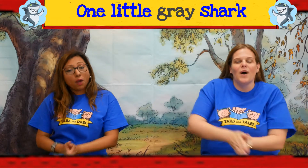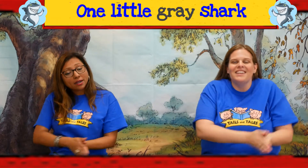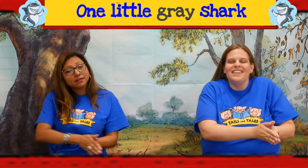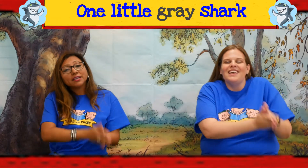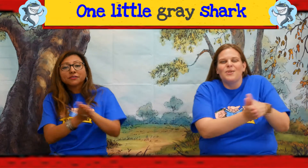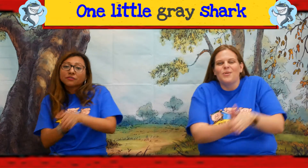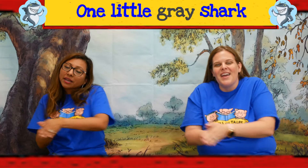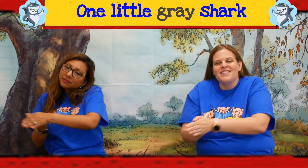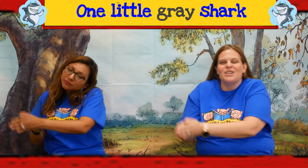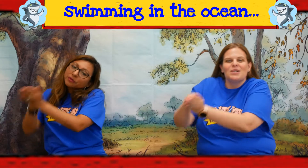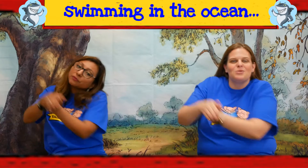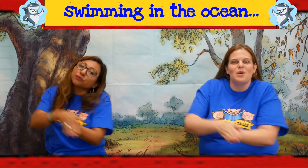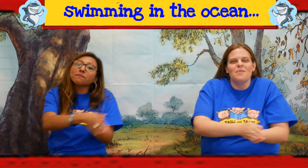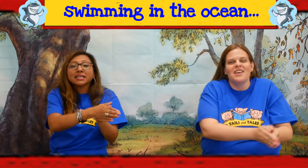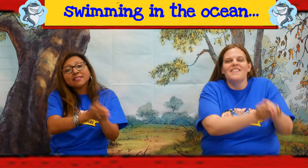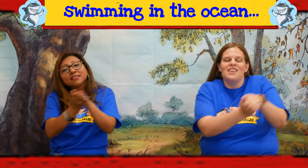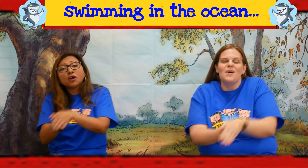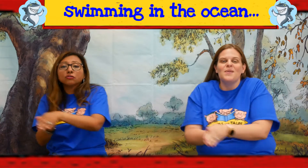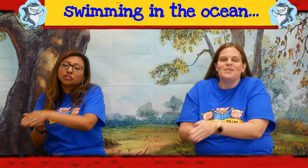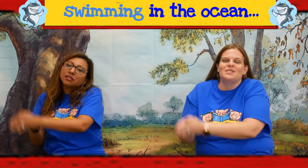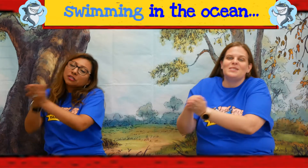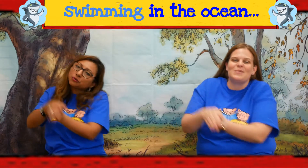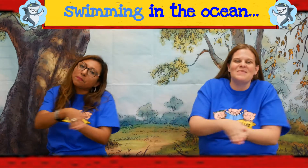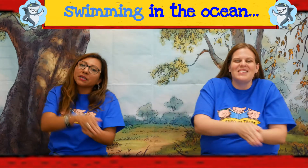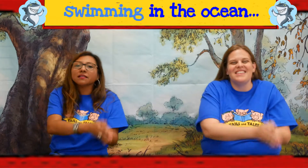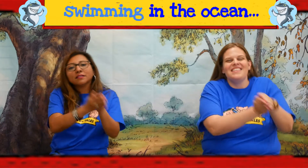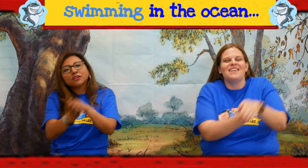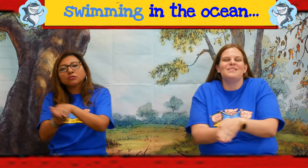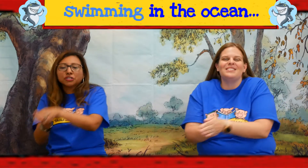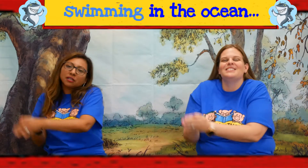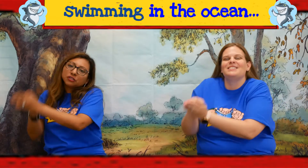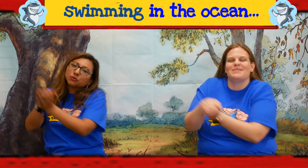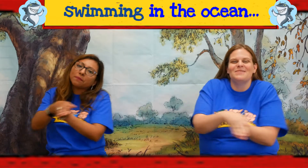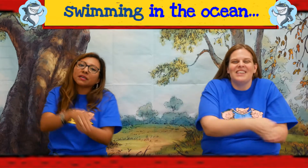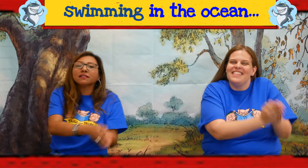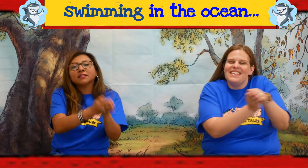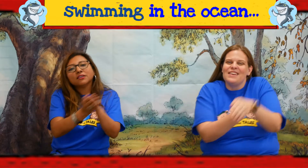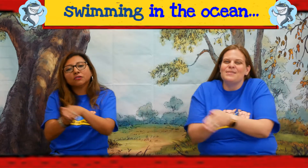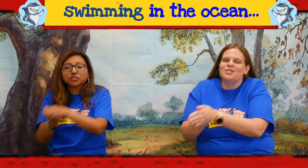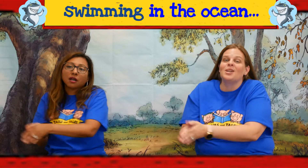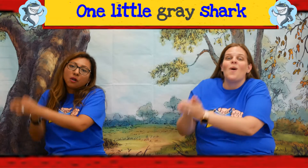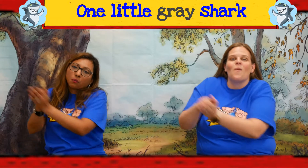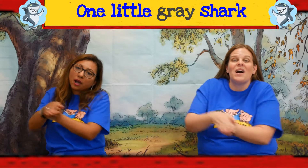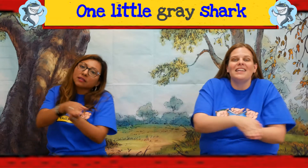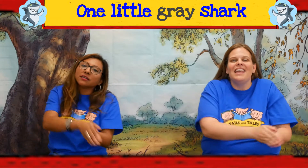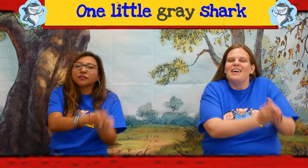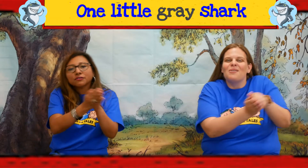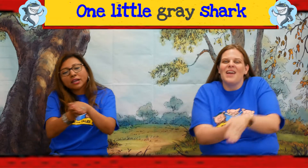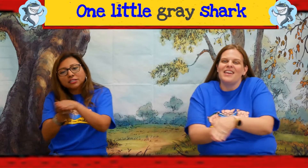One little gray shark swimming in the ocean, swimming in the ocean, swimming in the ocean. One little gray